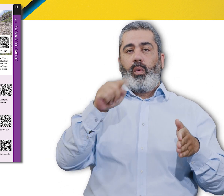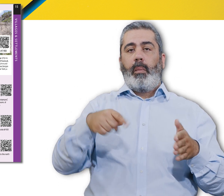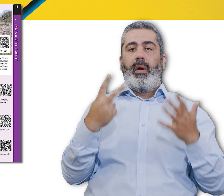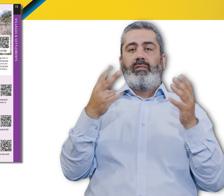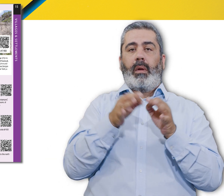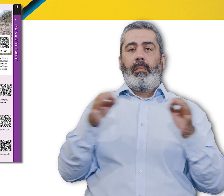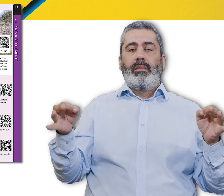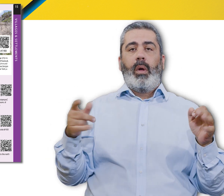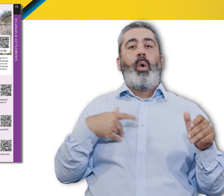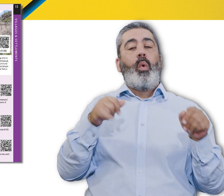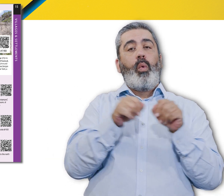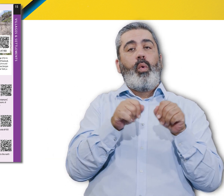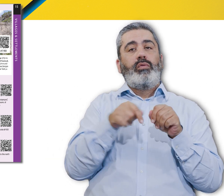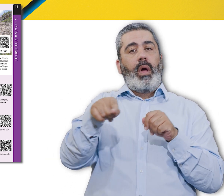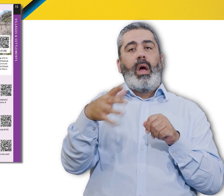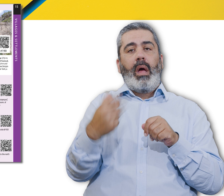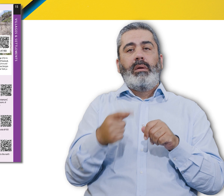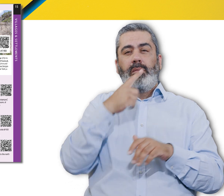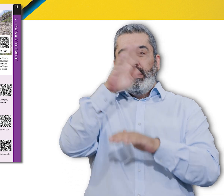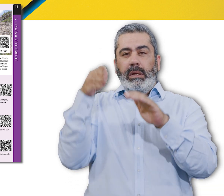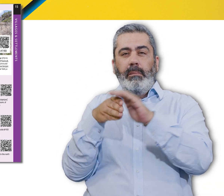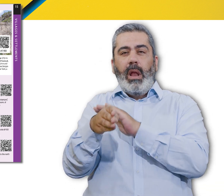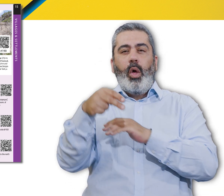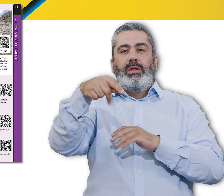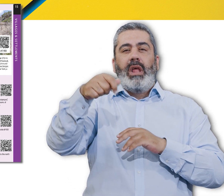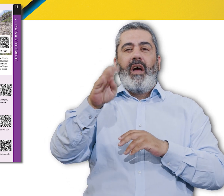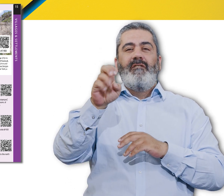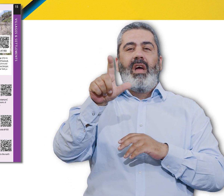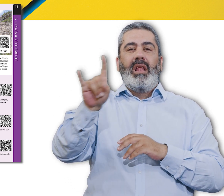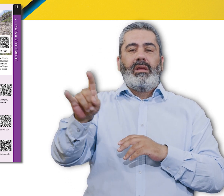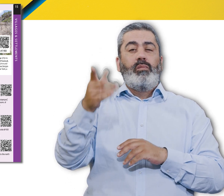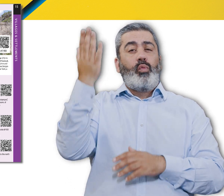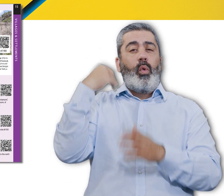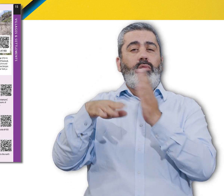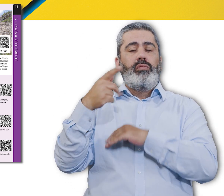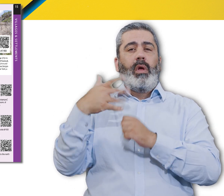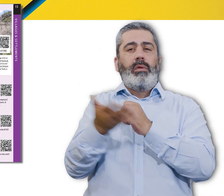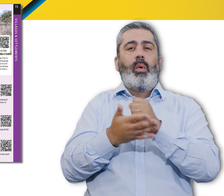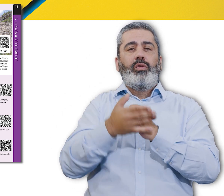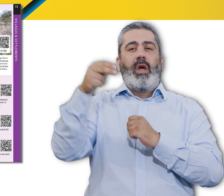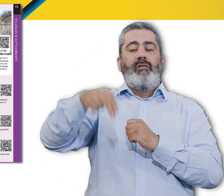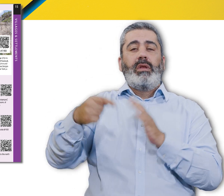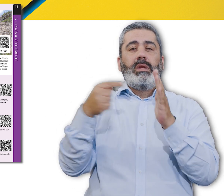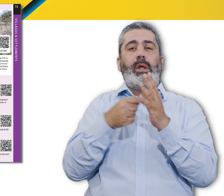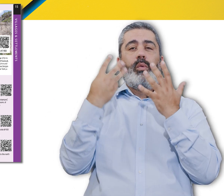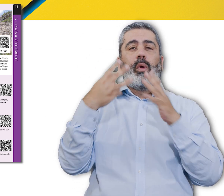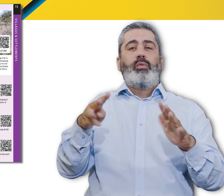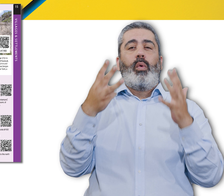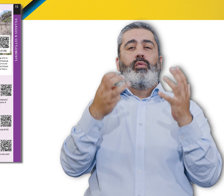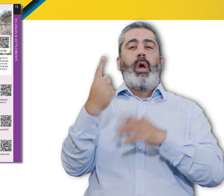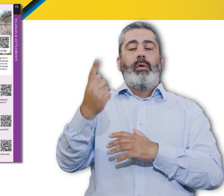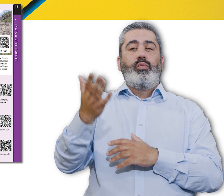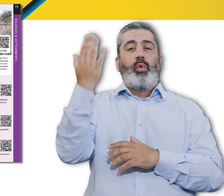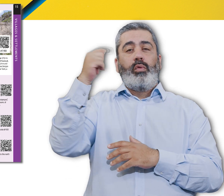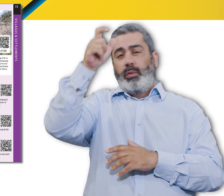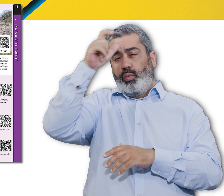Avalis Cave, because Georgas Avalis took refuge in it in 1881 when he was being hunted by the Turks, a chapel dedicated to